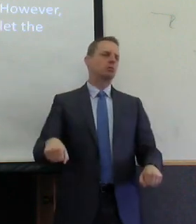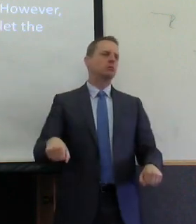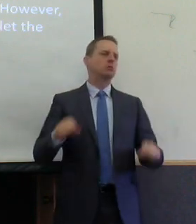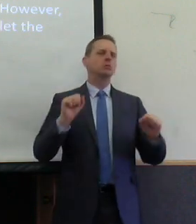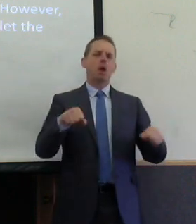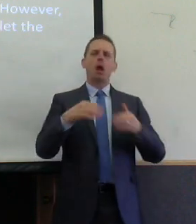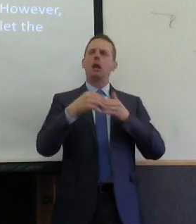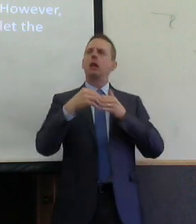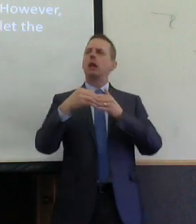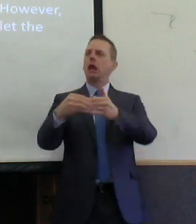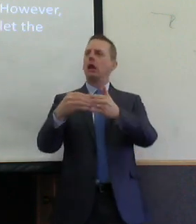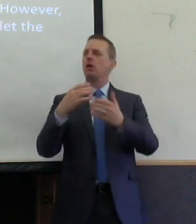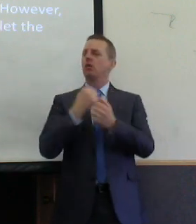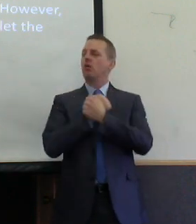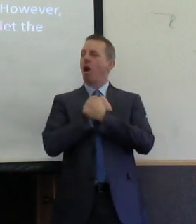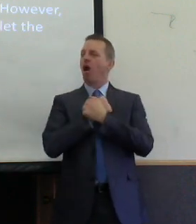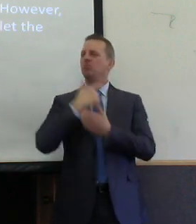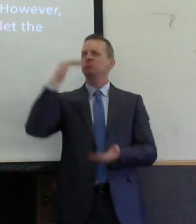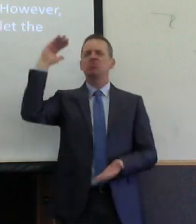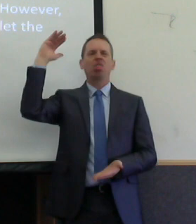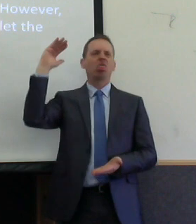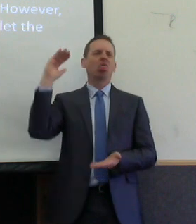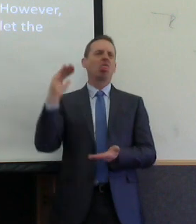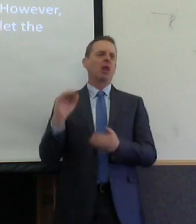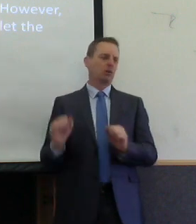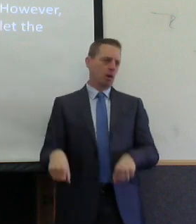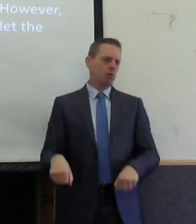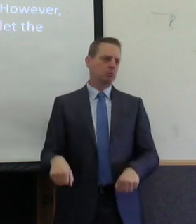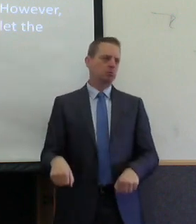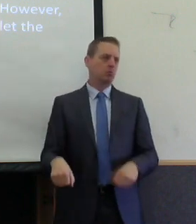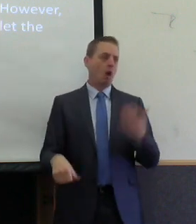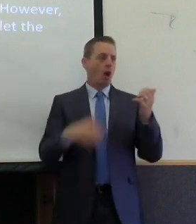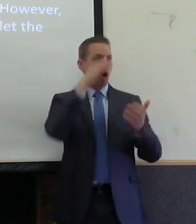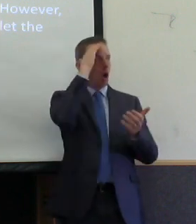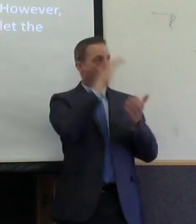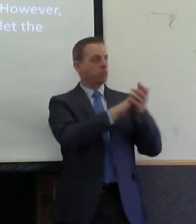But that's why the wise, suppose the wise didn't show any respect for a husband.